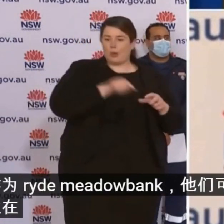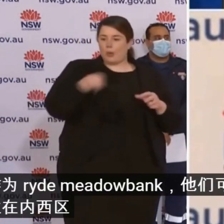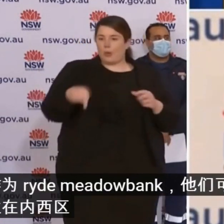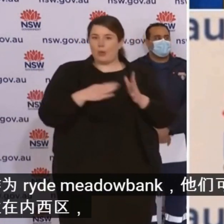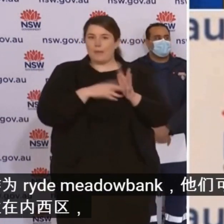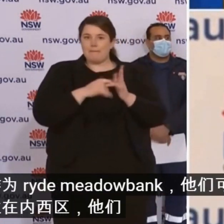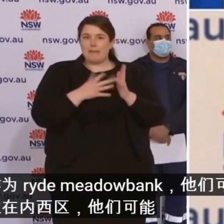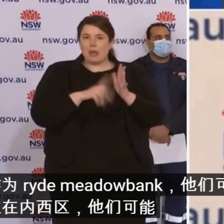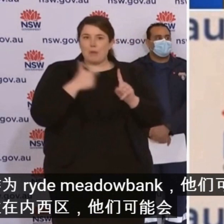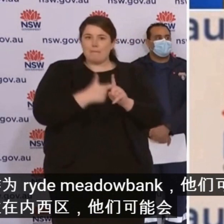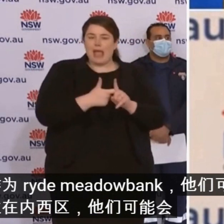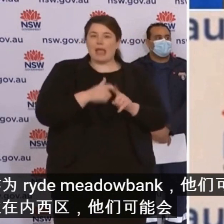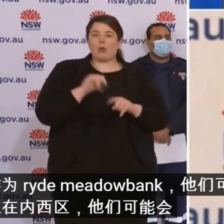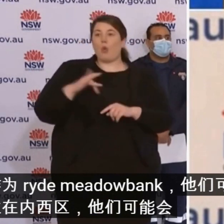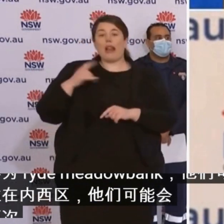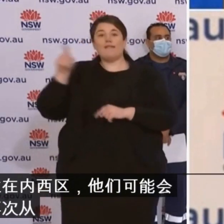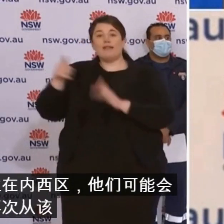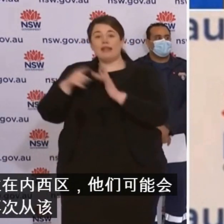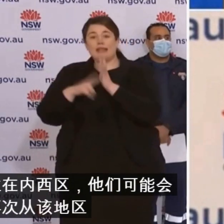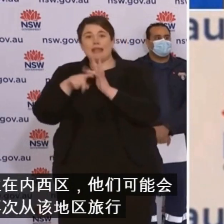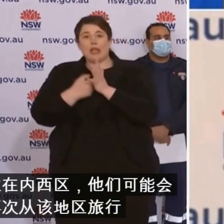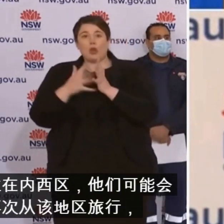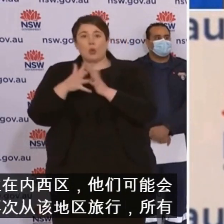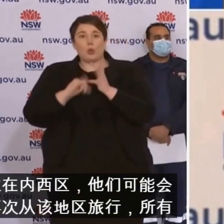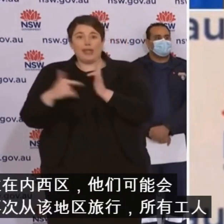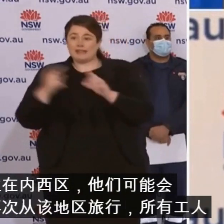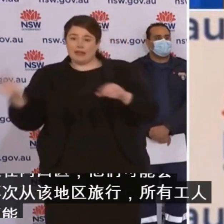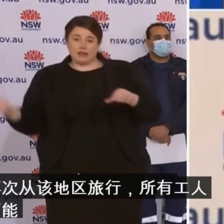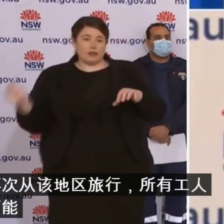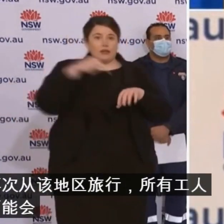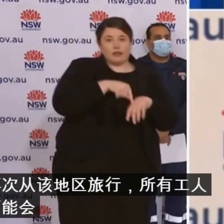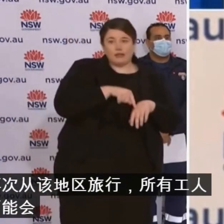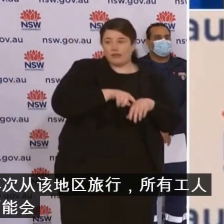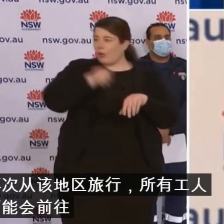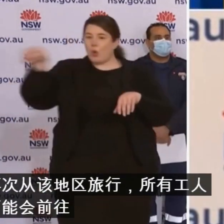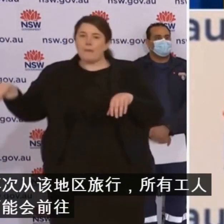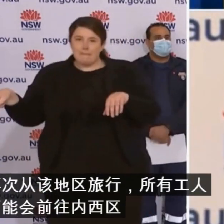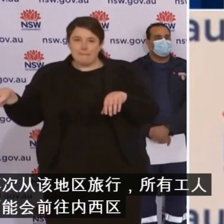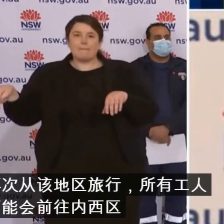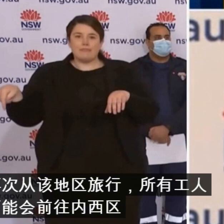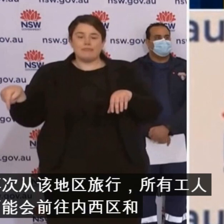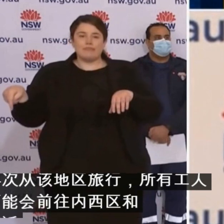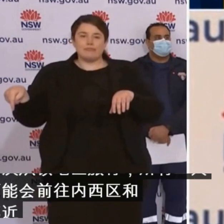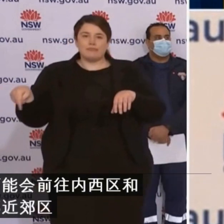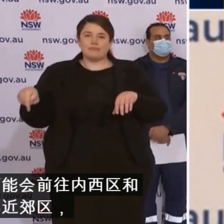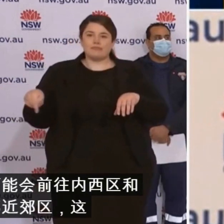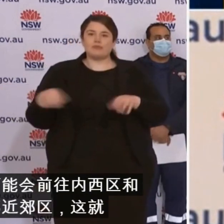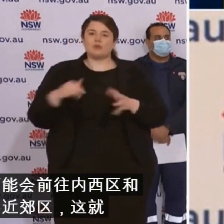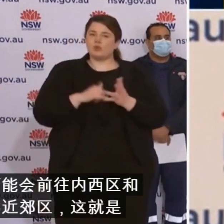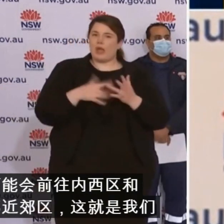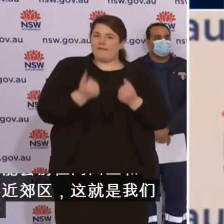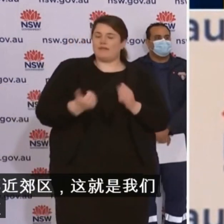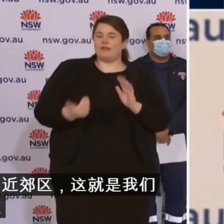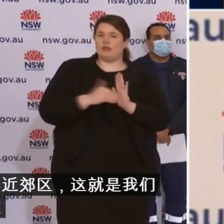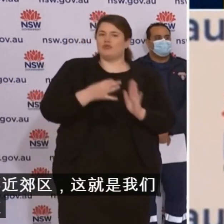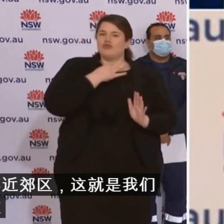the inner west and they might travel in, or the workers again from that area might be travelling into inner west and adjacent suburbs. And